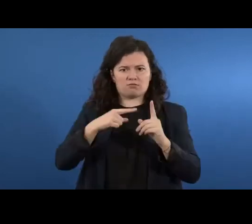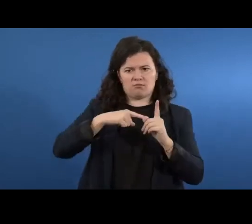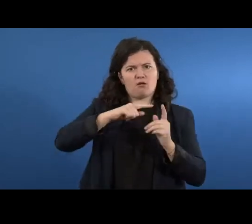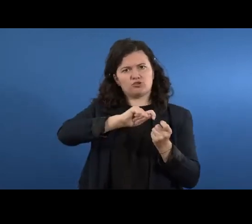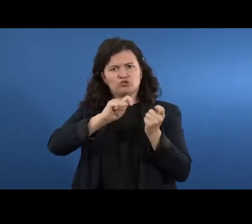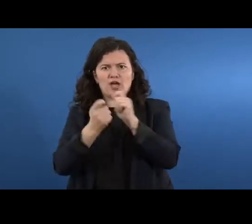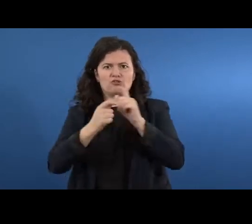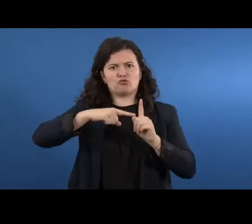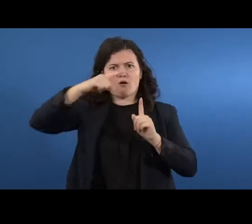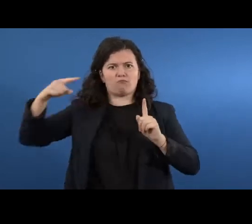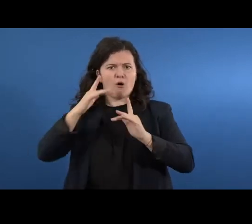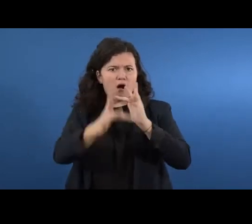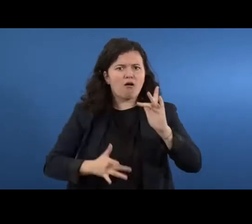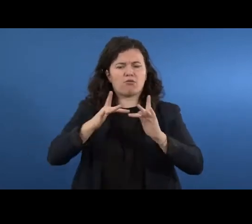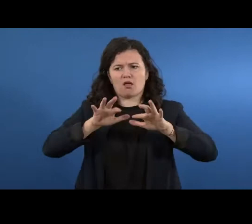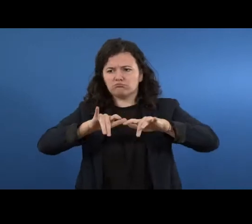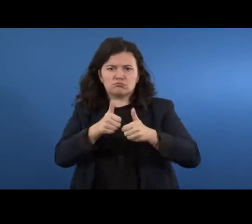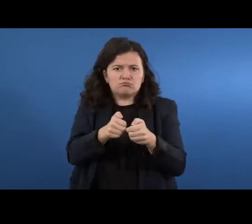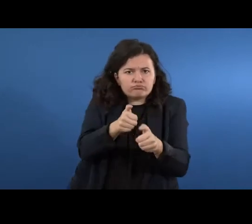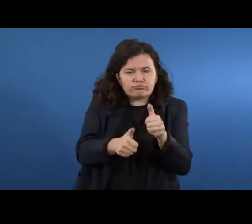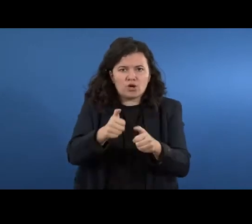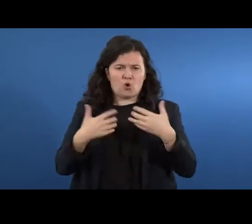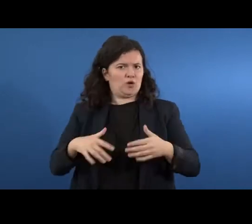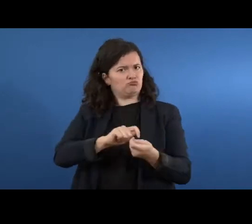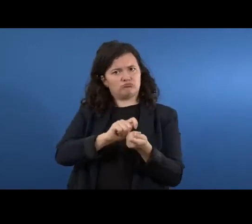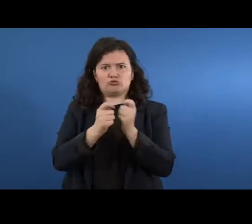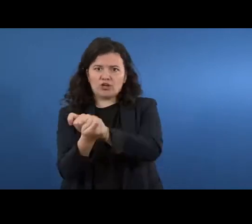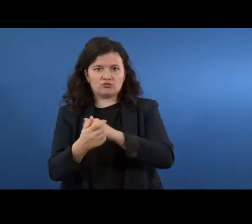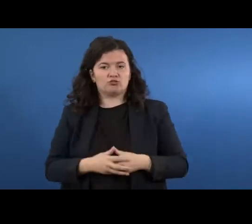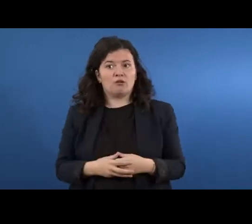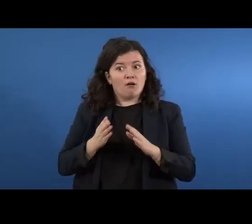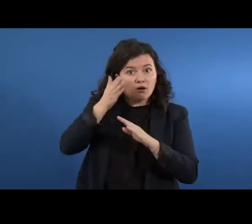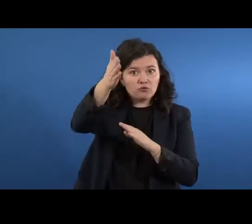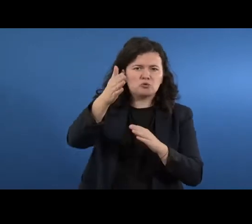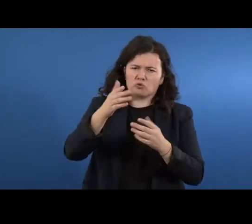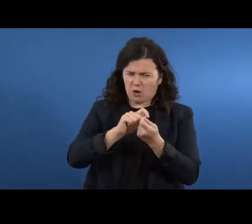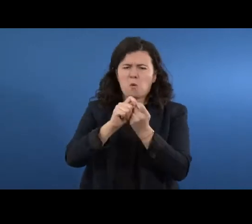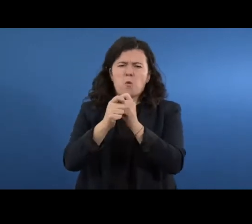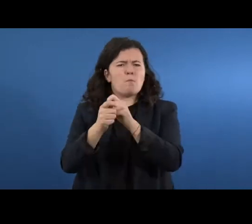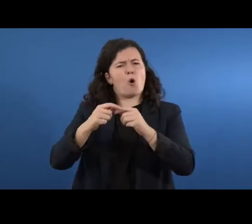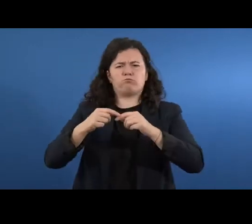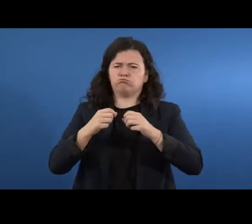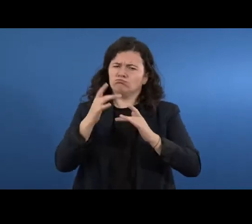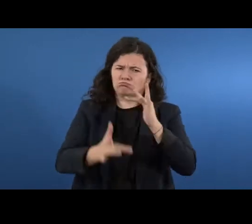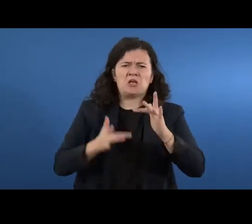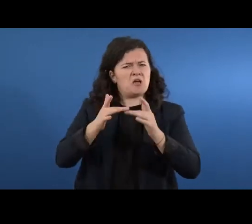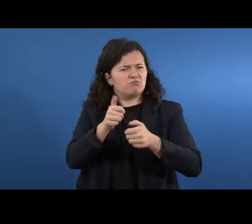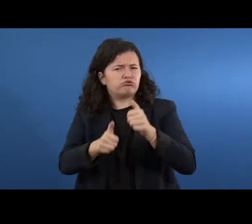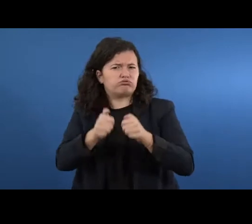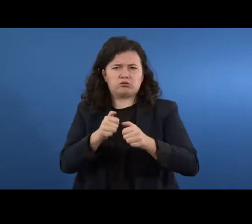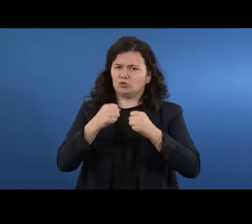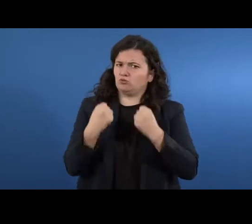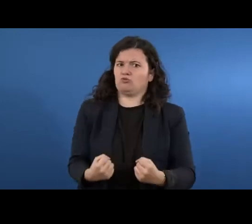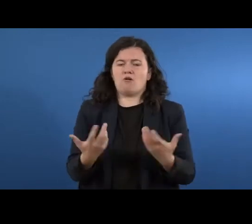mega trend and it's unlikely to stop. Whereas inclusion and the inclusion of persons